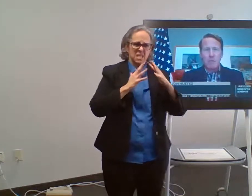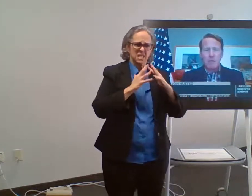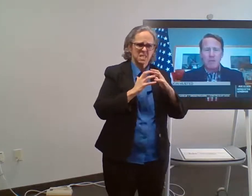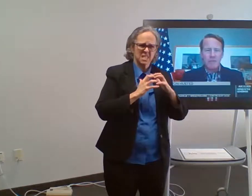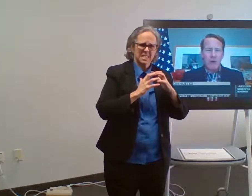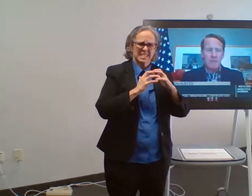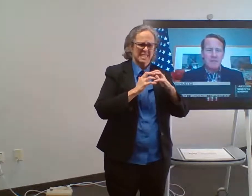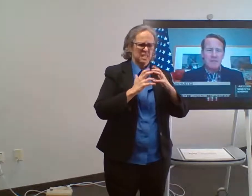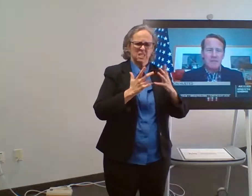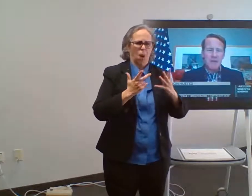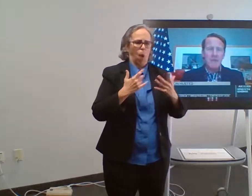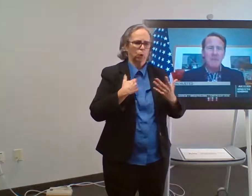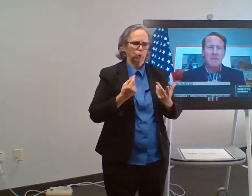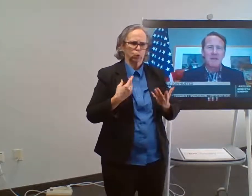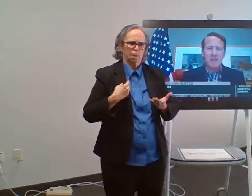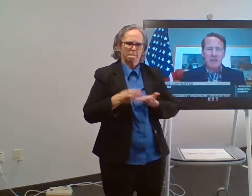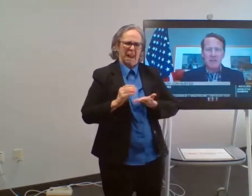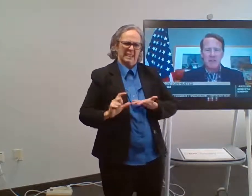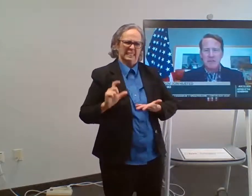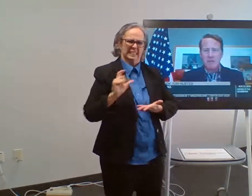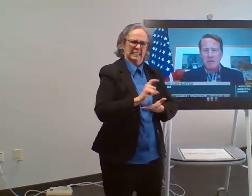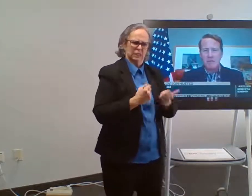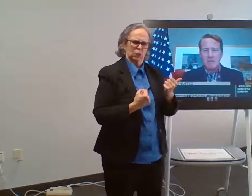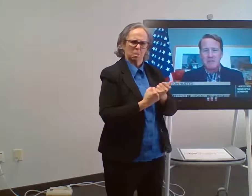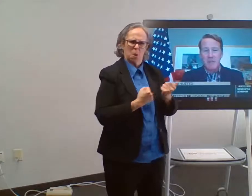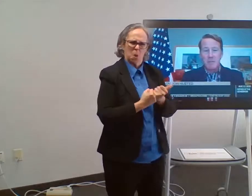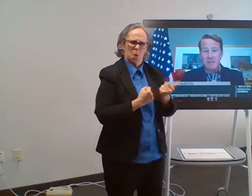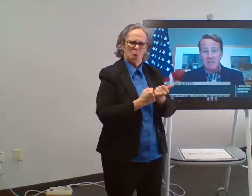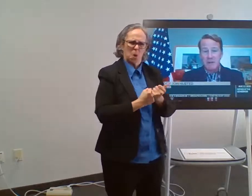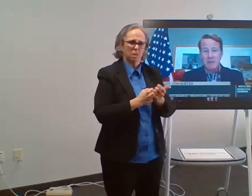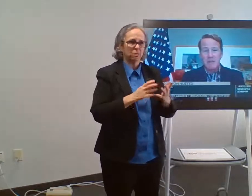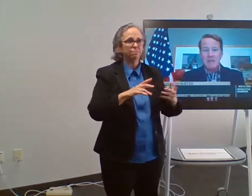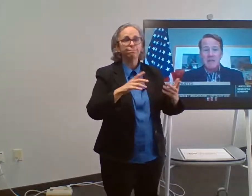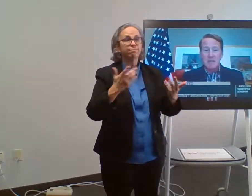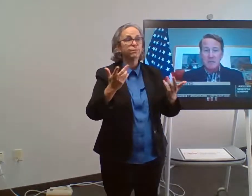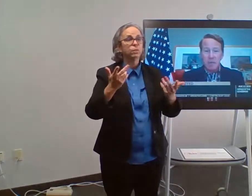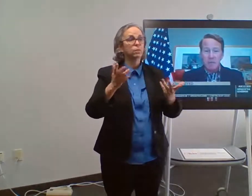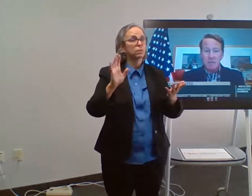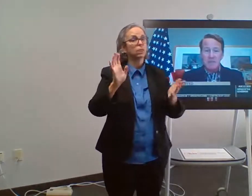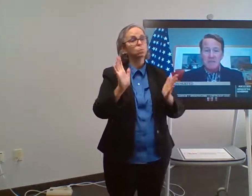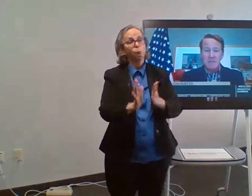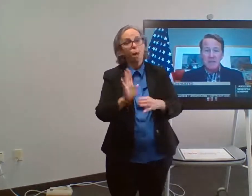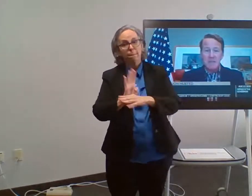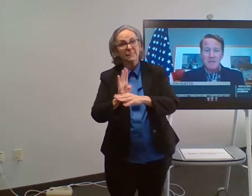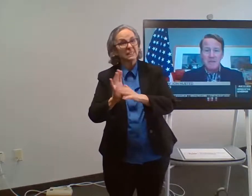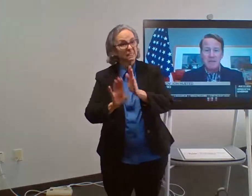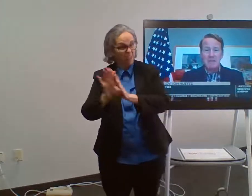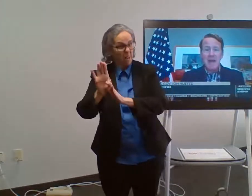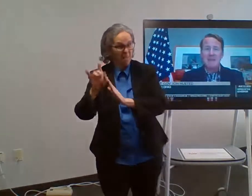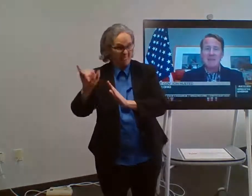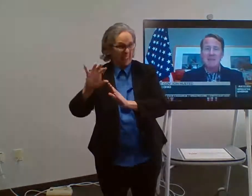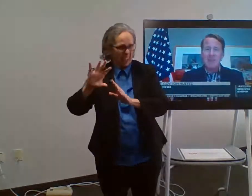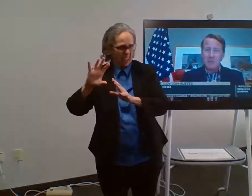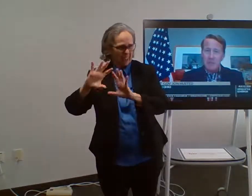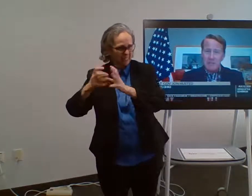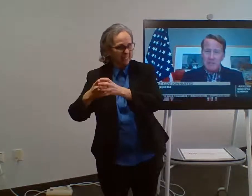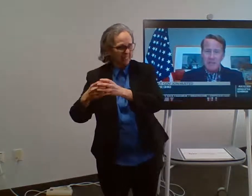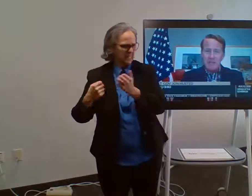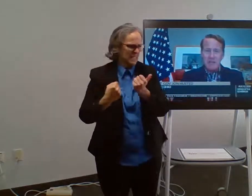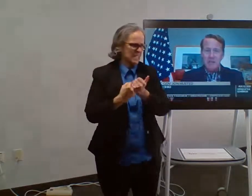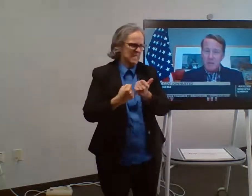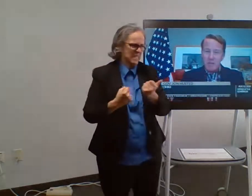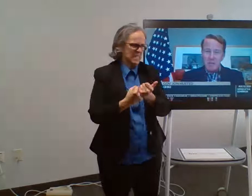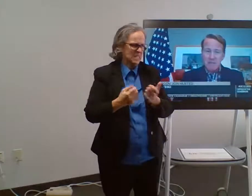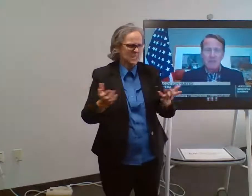been working with the Small Business Development Administration, the Small Business Development Centers, and the Minority Business Development Centers to access